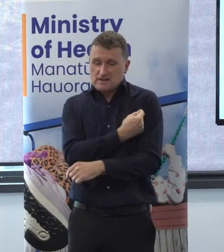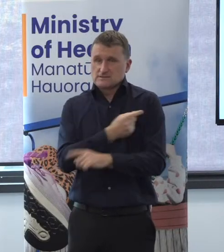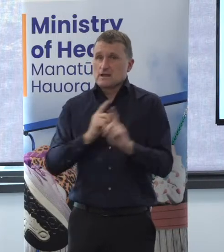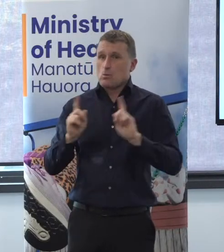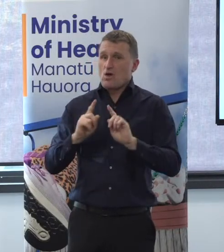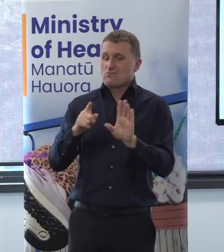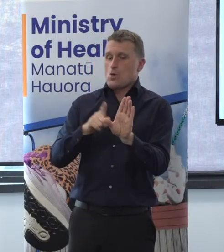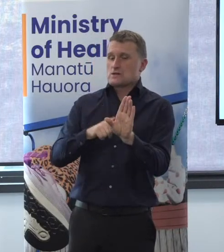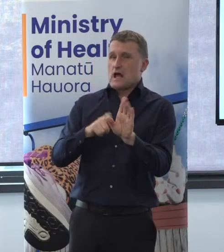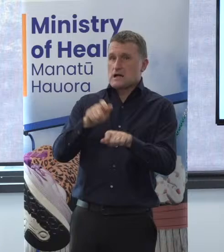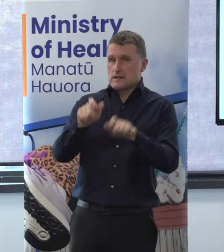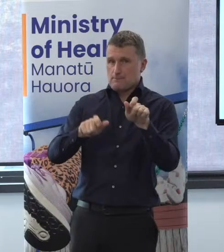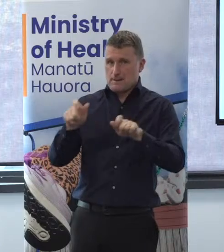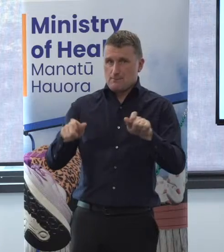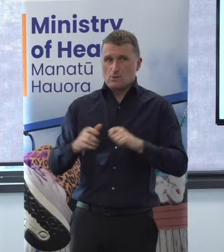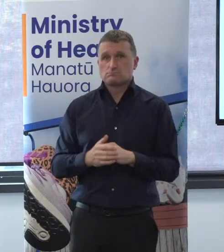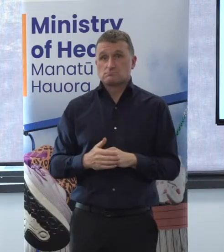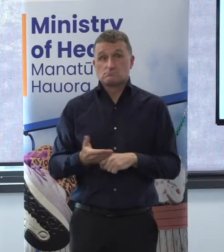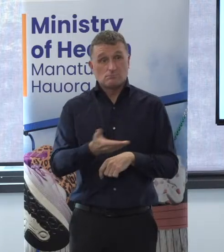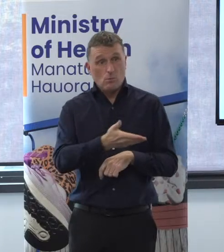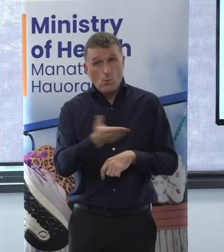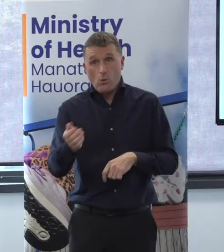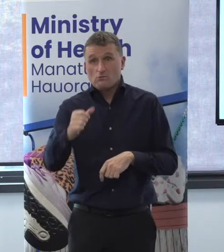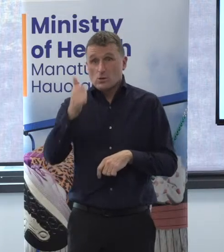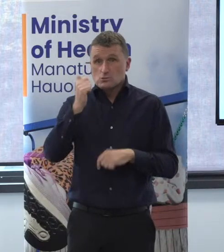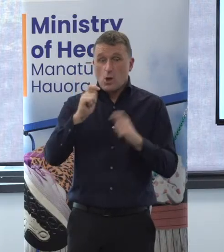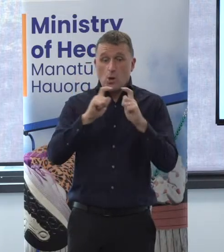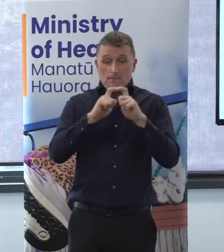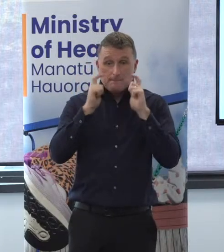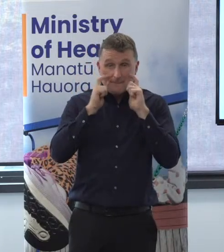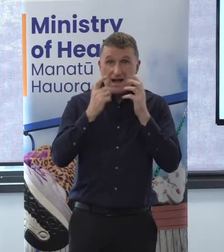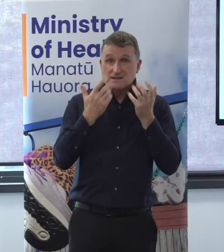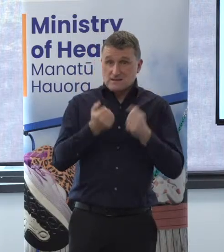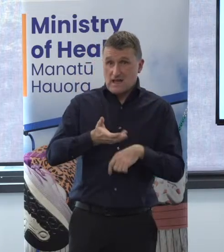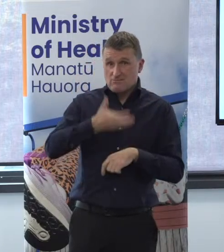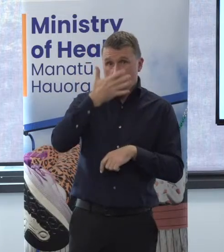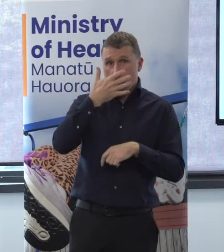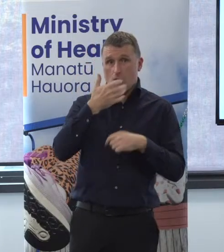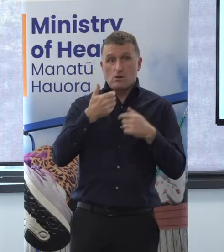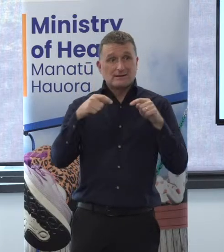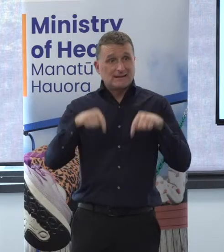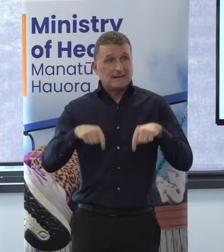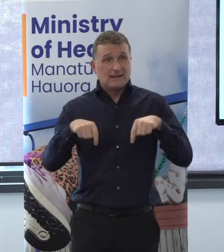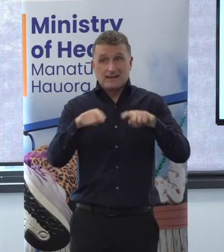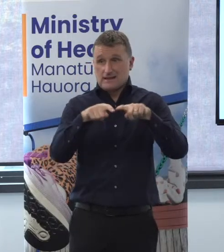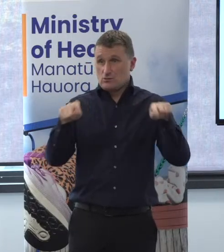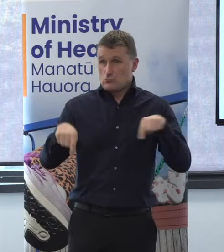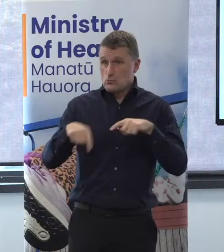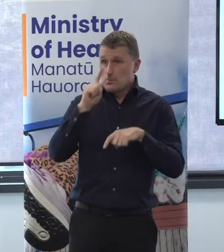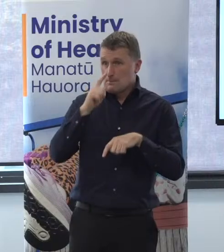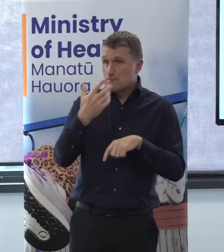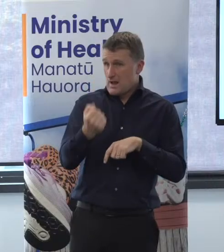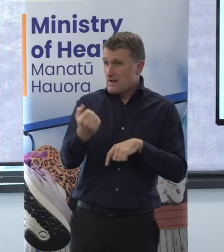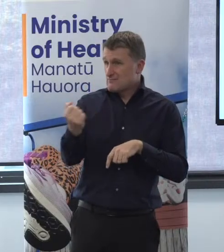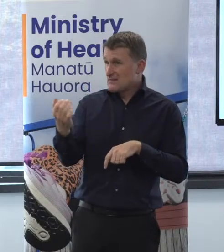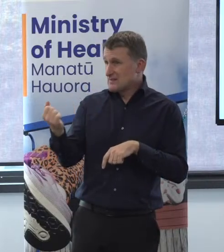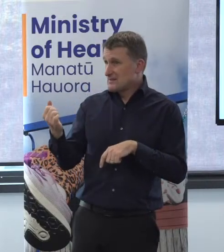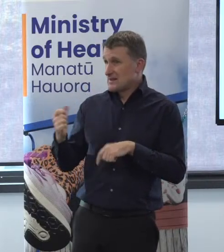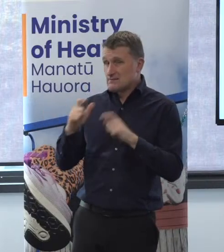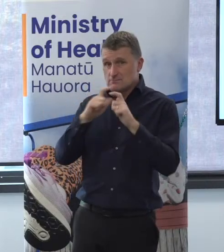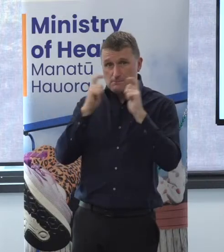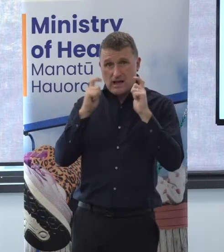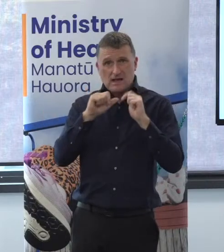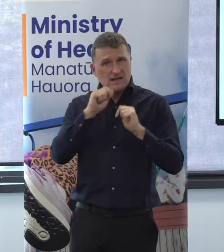Secondly, the mask wearing, we're all modelling that behaviour. I can see that in the room. So when we're indoors or we're with people we